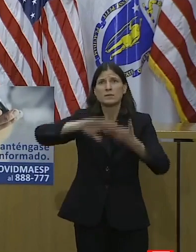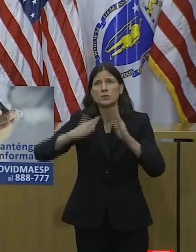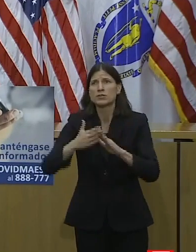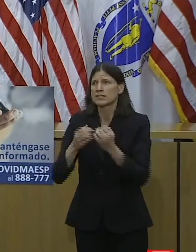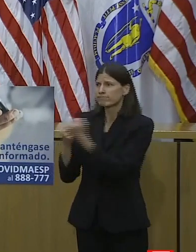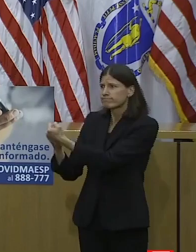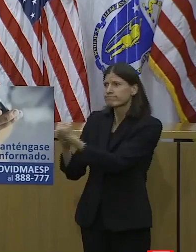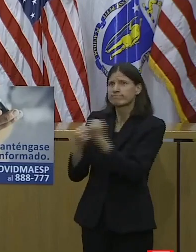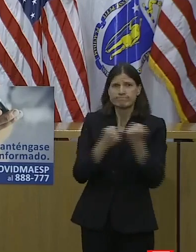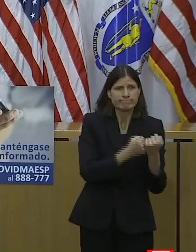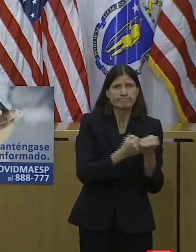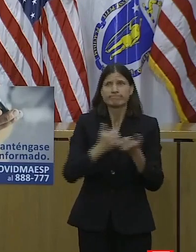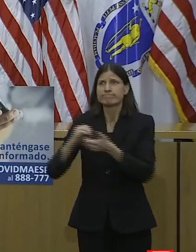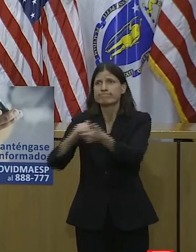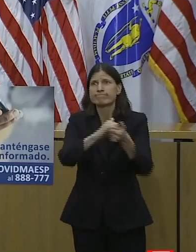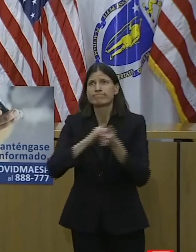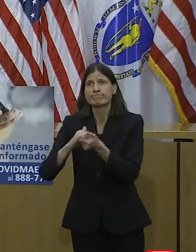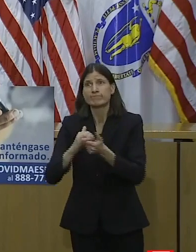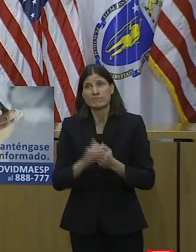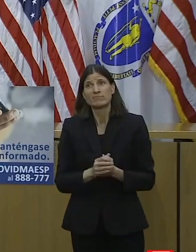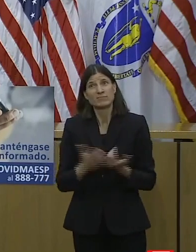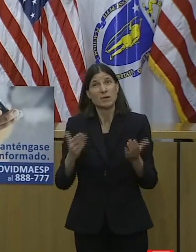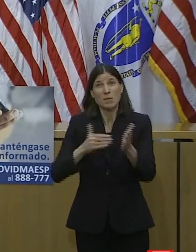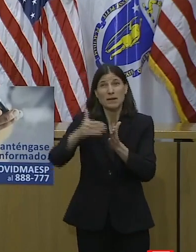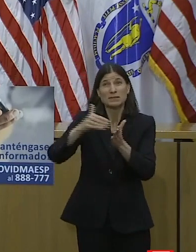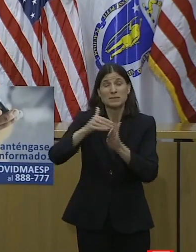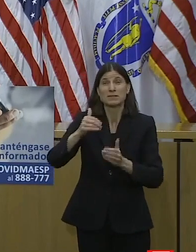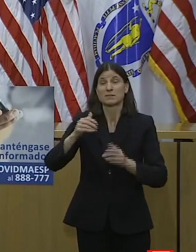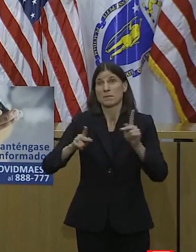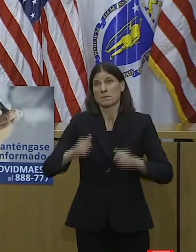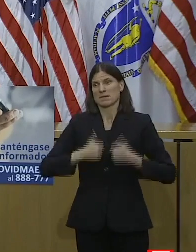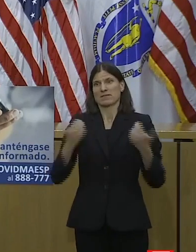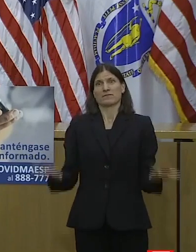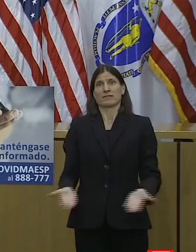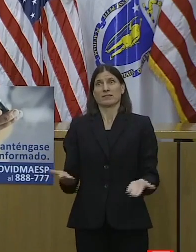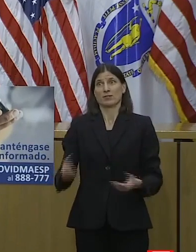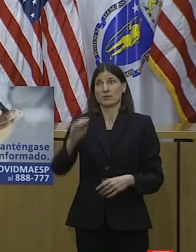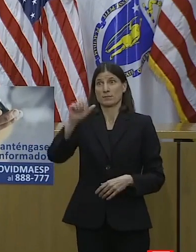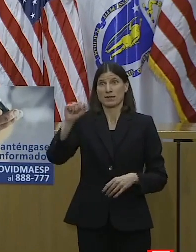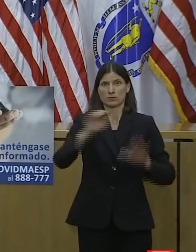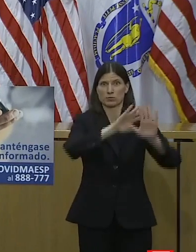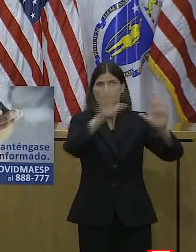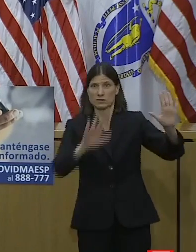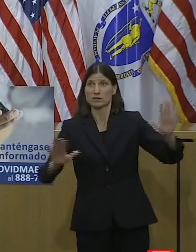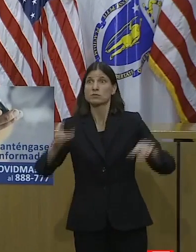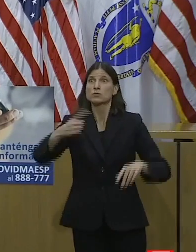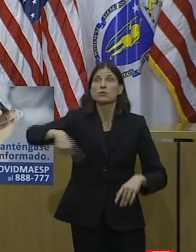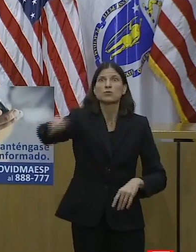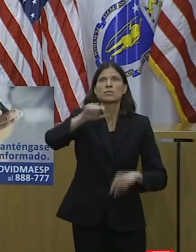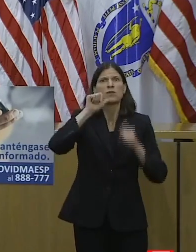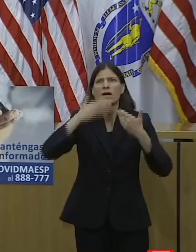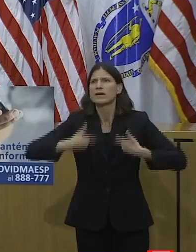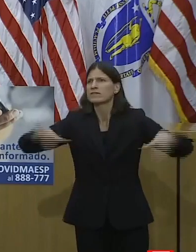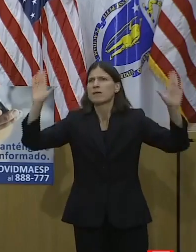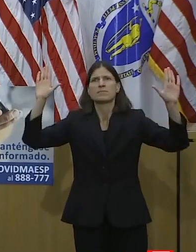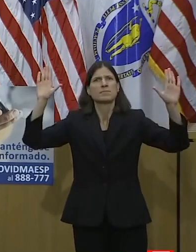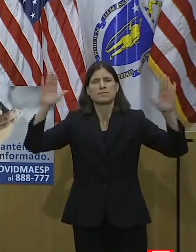upending their lives to protect one another from further spread. There's no doubt we have tremendous challenges